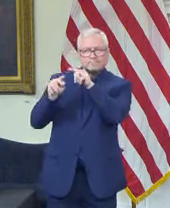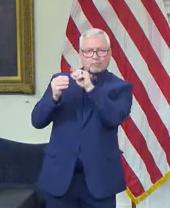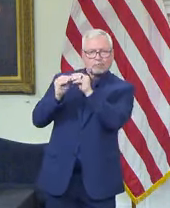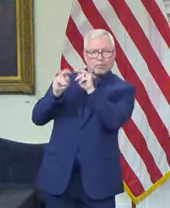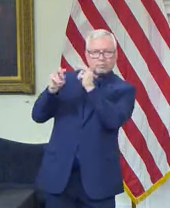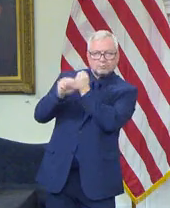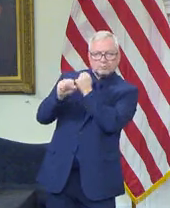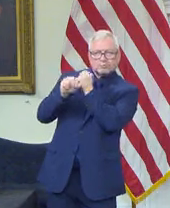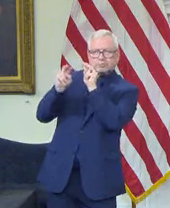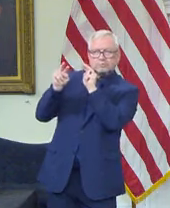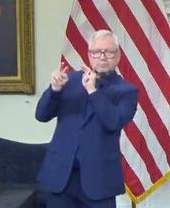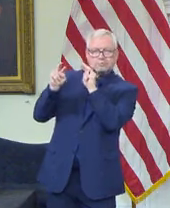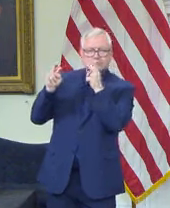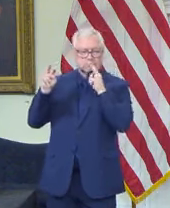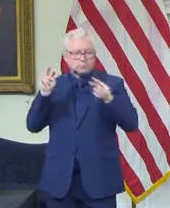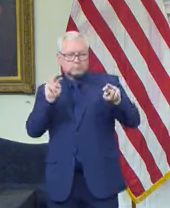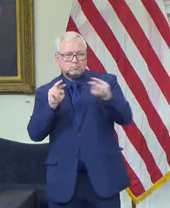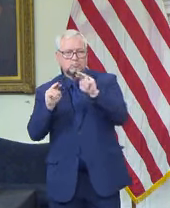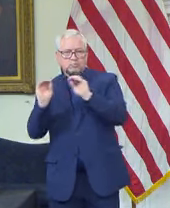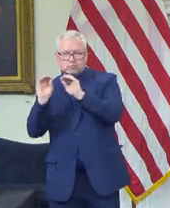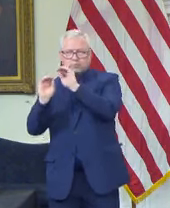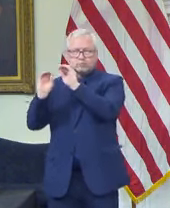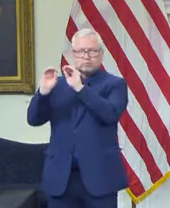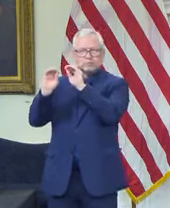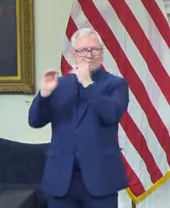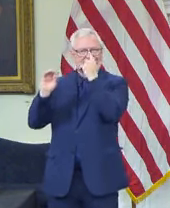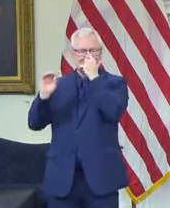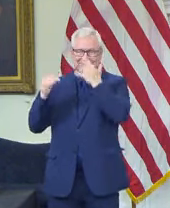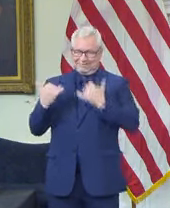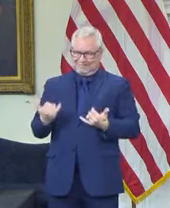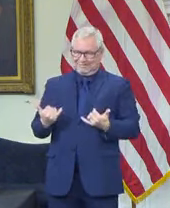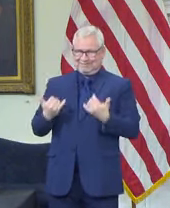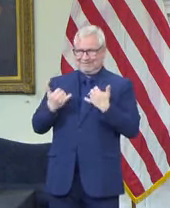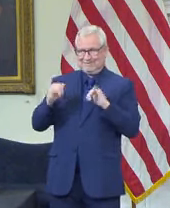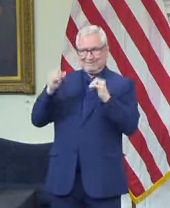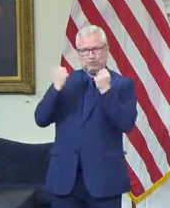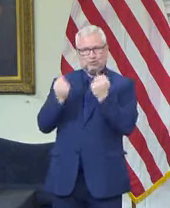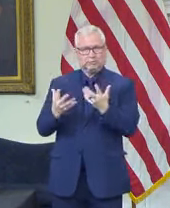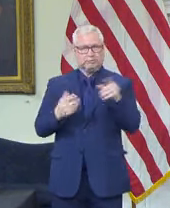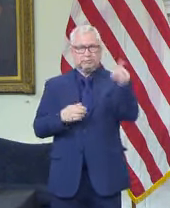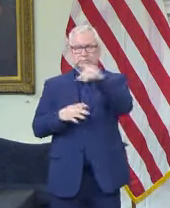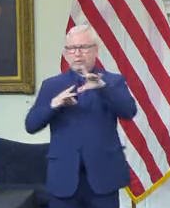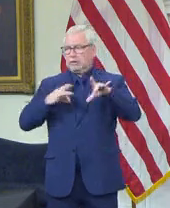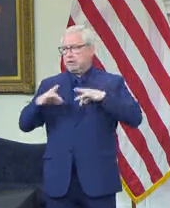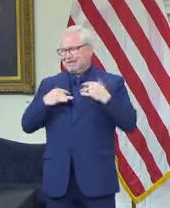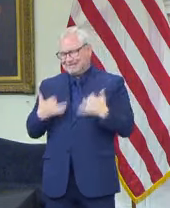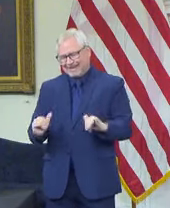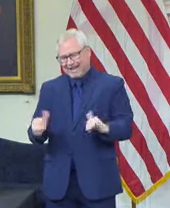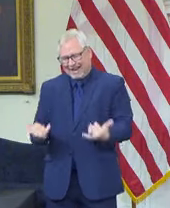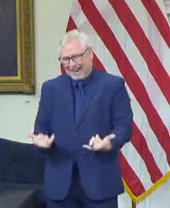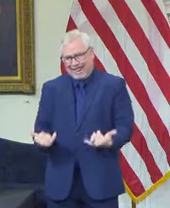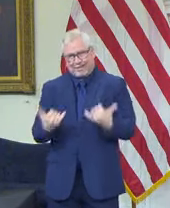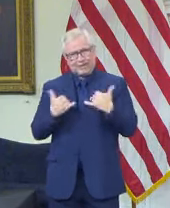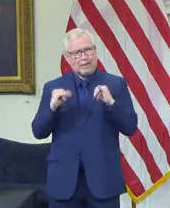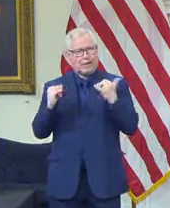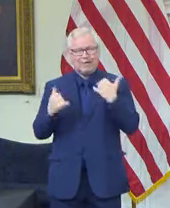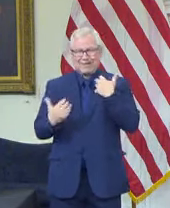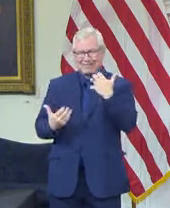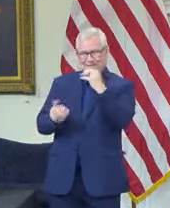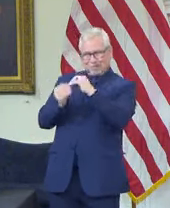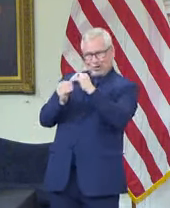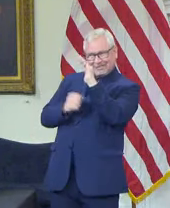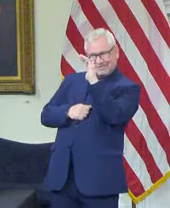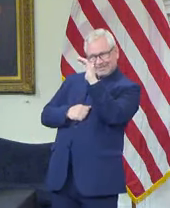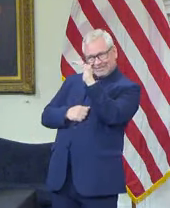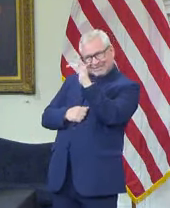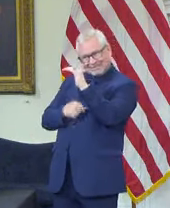they had been or where we need to be. So we will continue taking actions every single day to